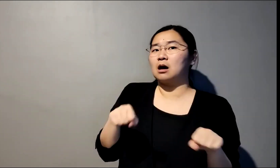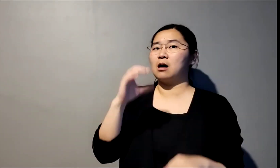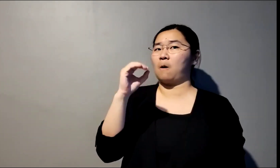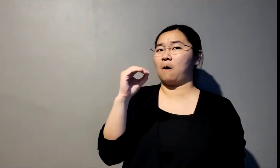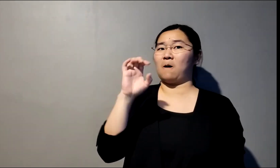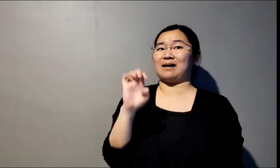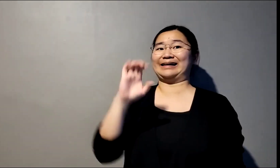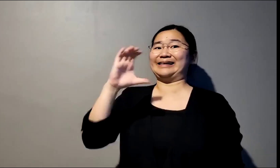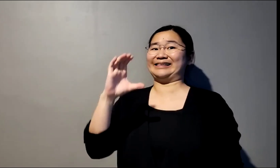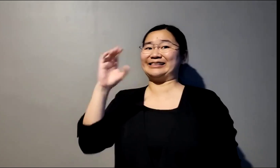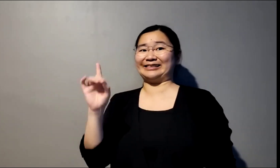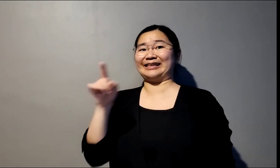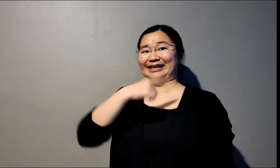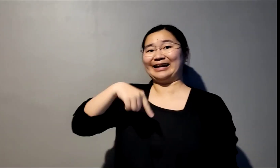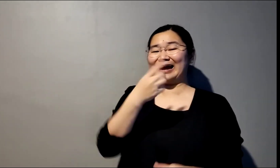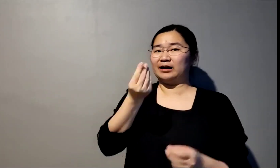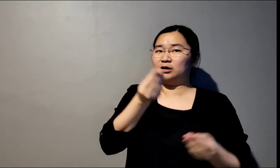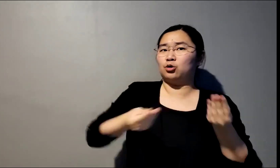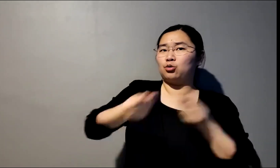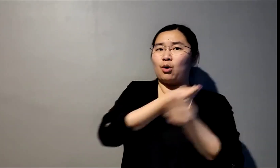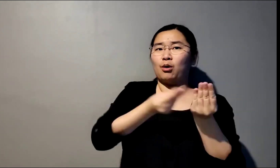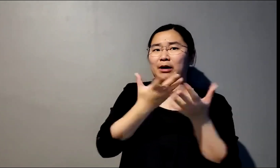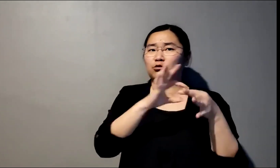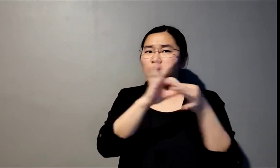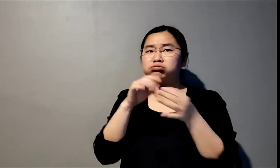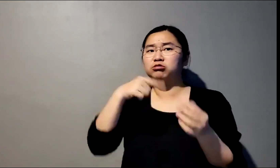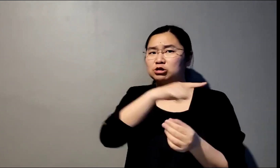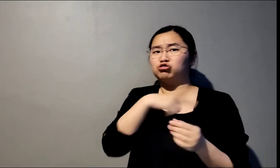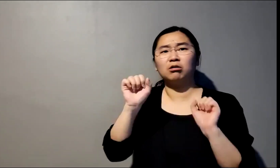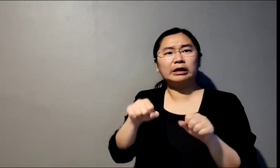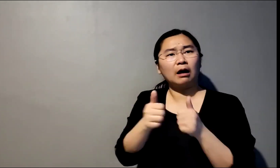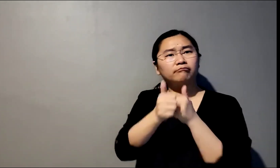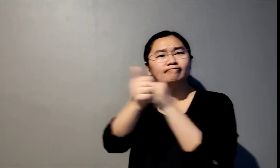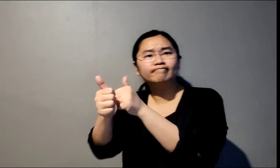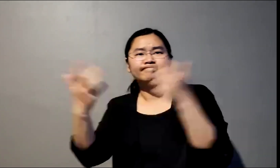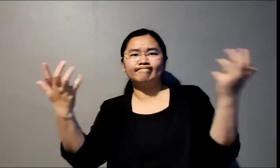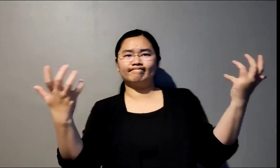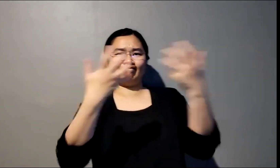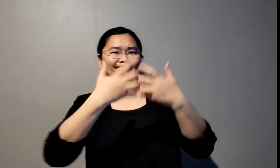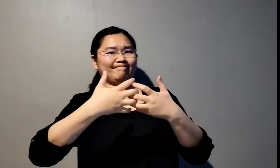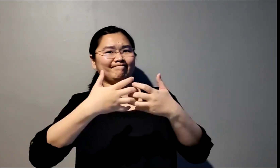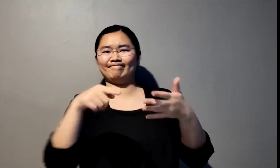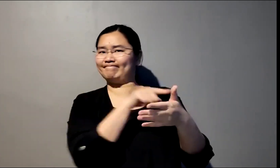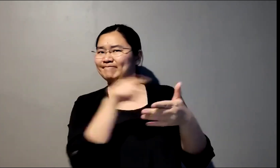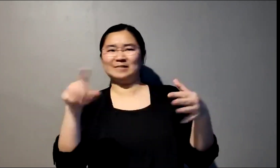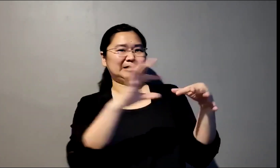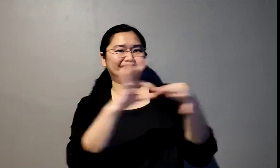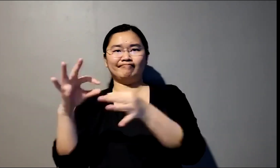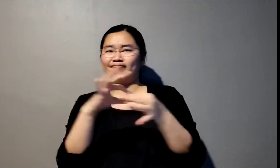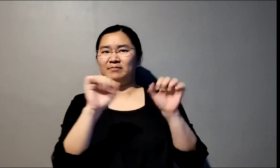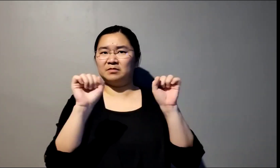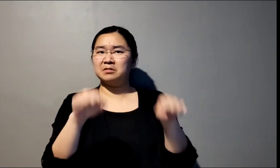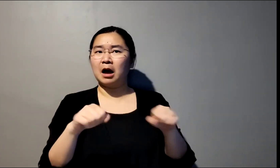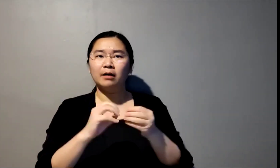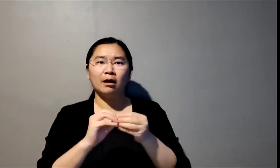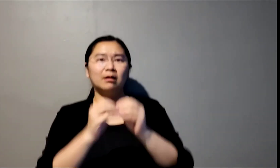to be, or to lay out specialized, if you like, tracking tools in order to